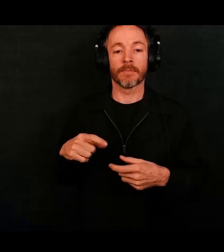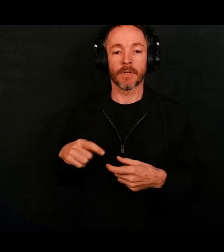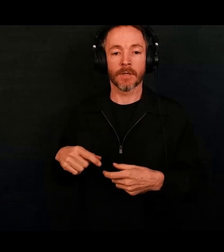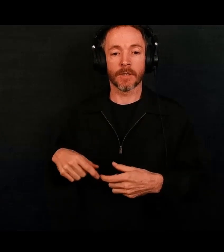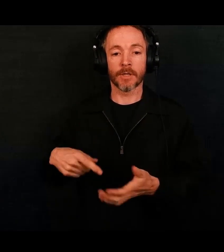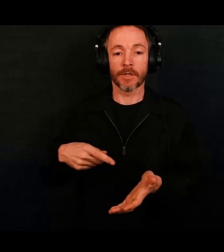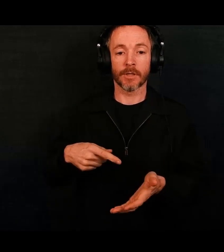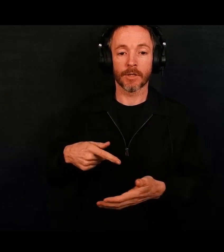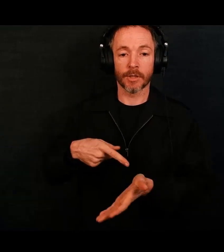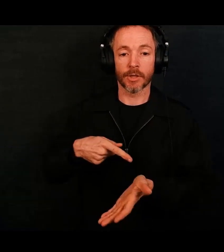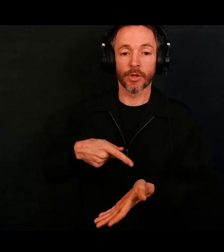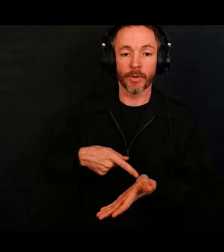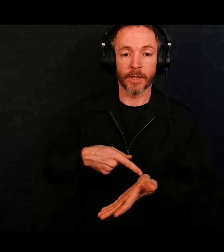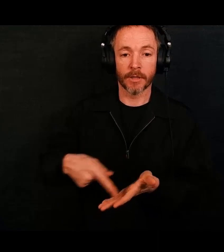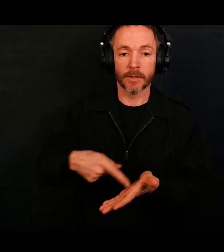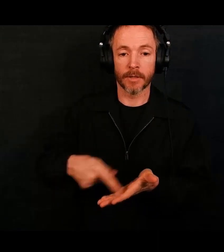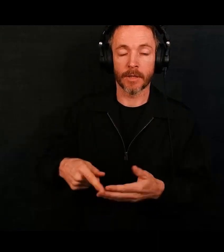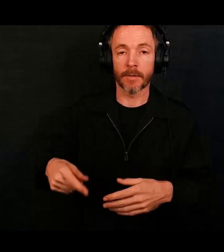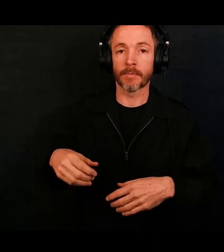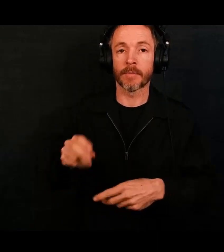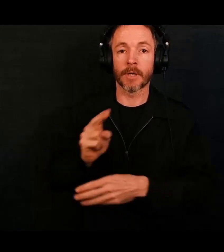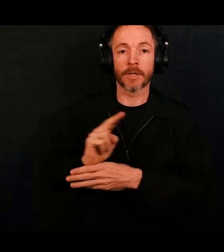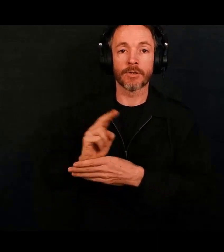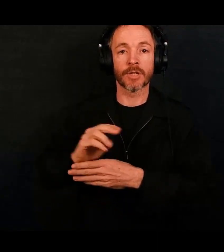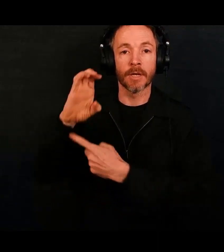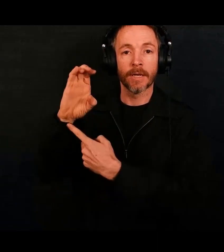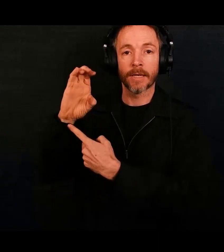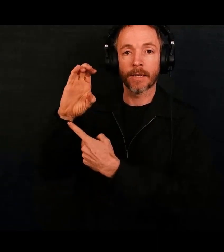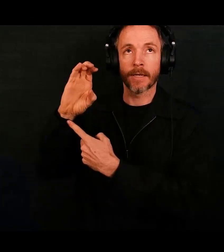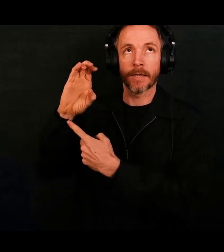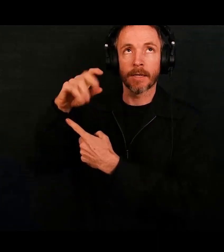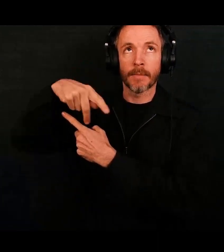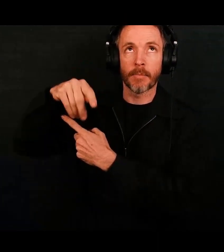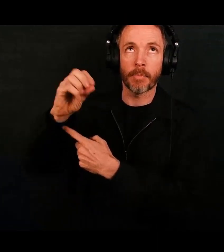I am gluing. I'm using